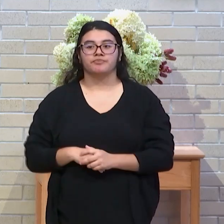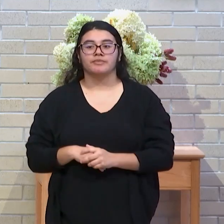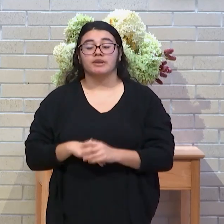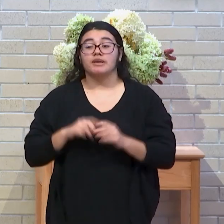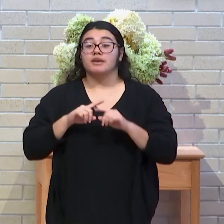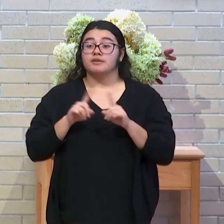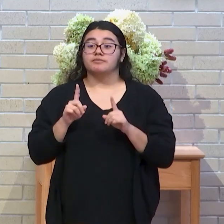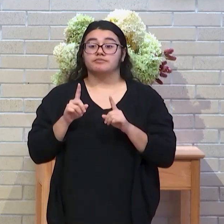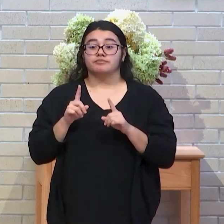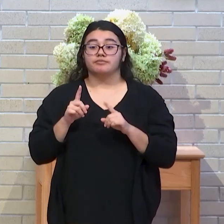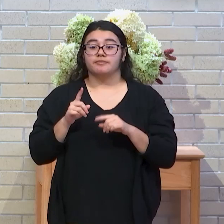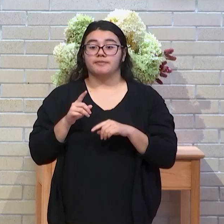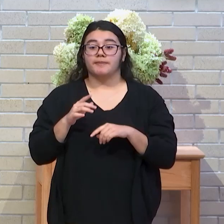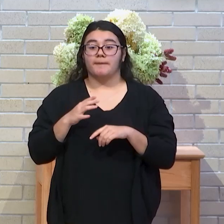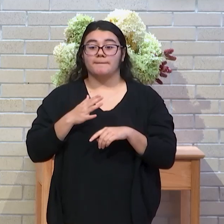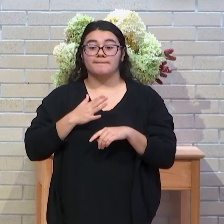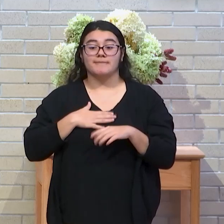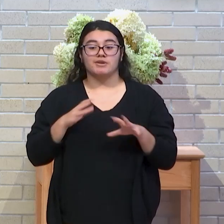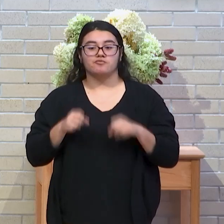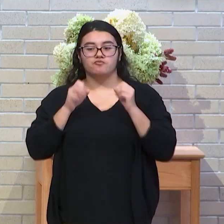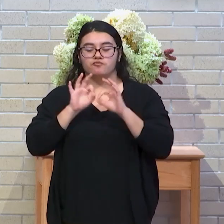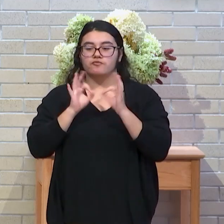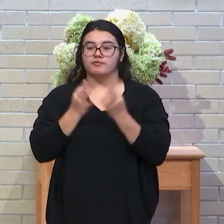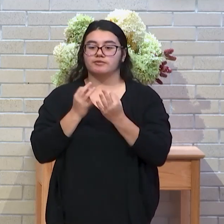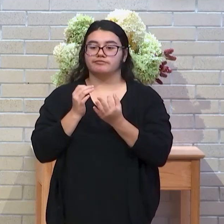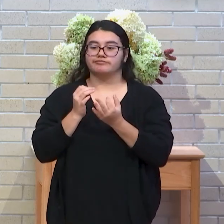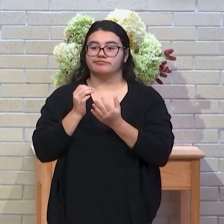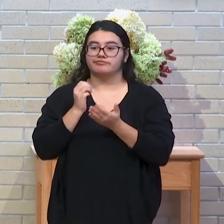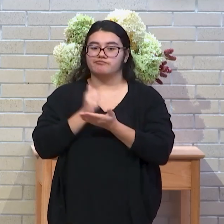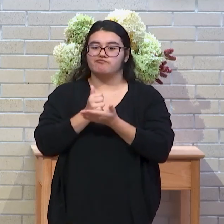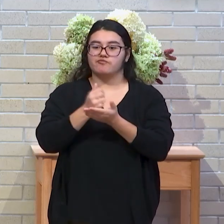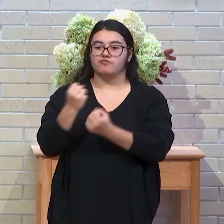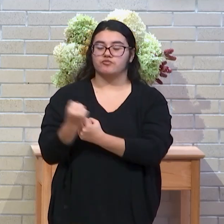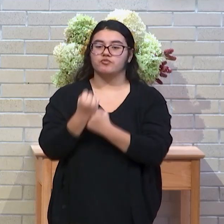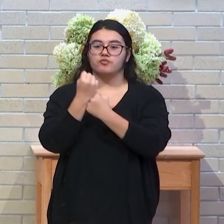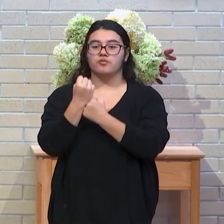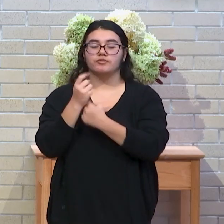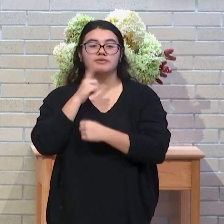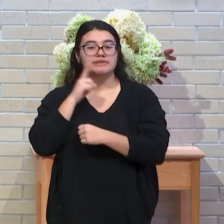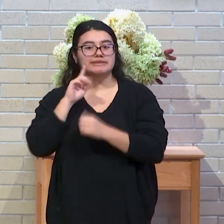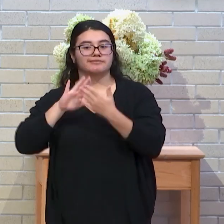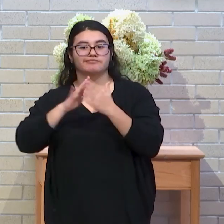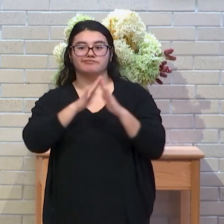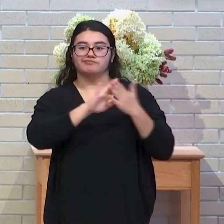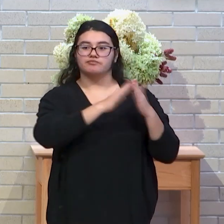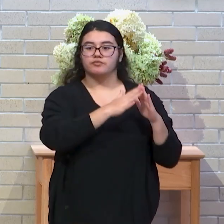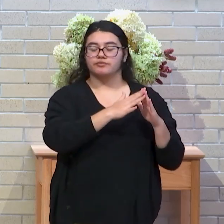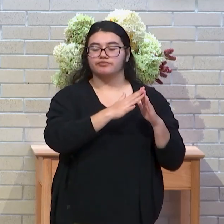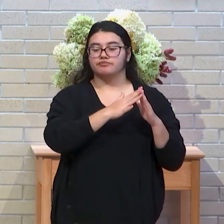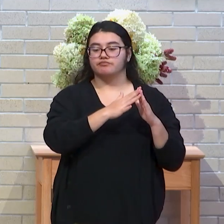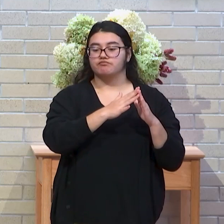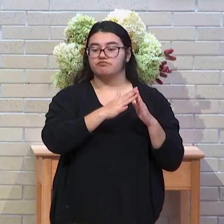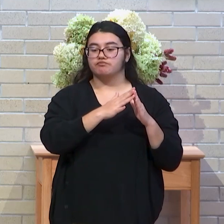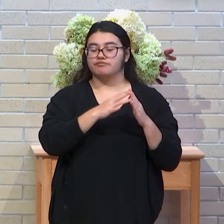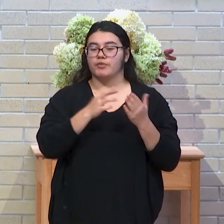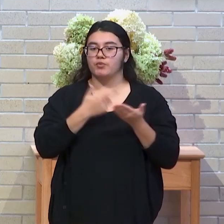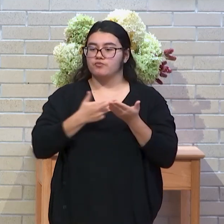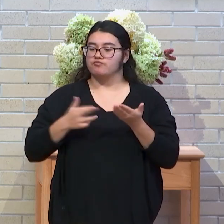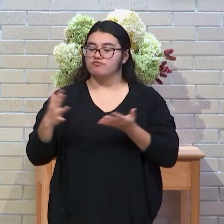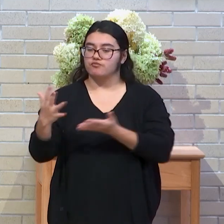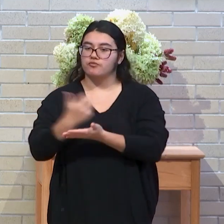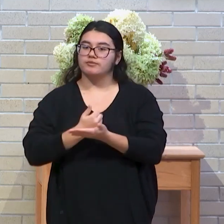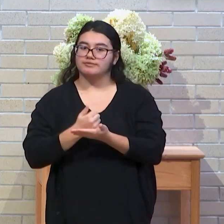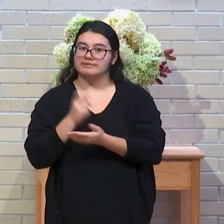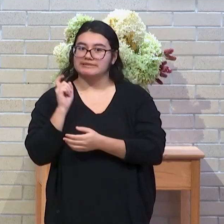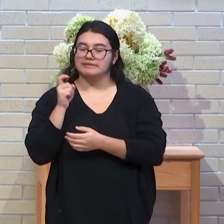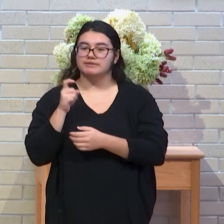their own resources, interpret the Bible, and do things like that to create their own funding to get the access and resources that they need. They are truly